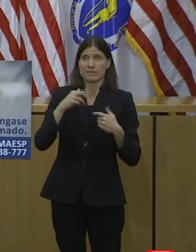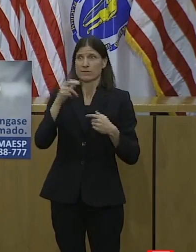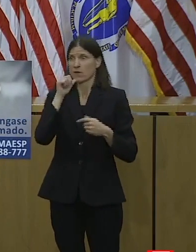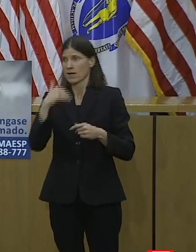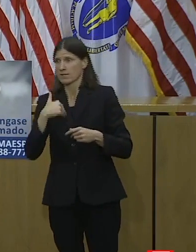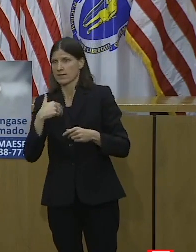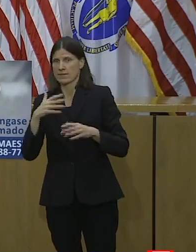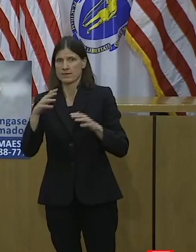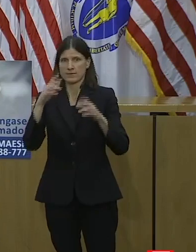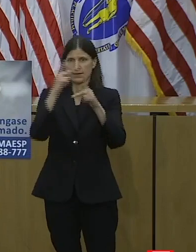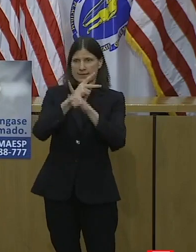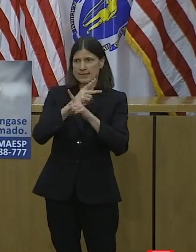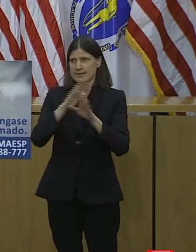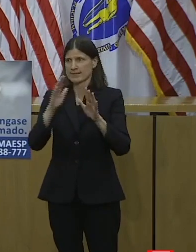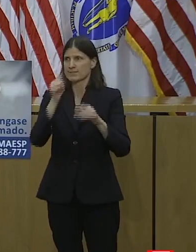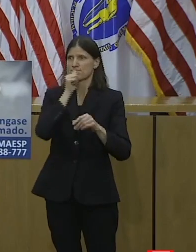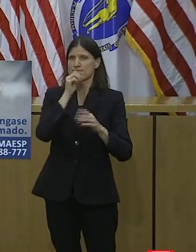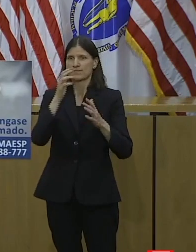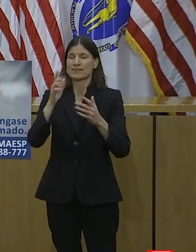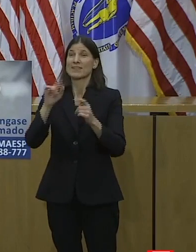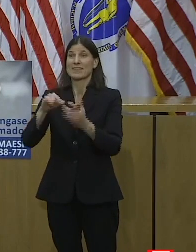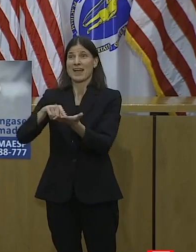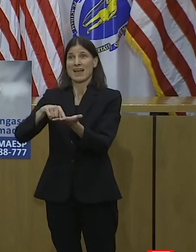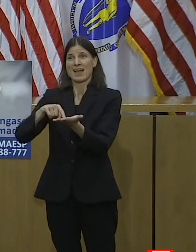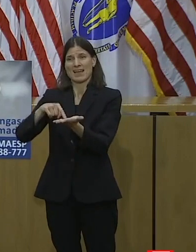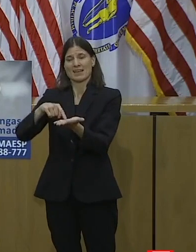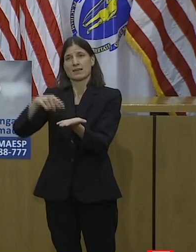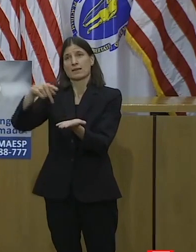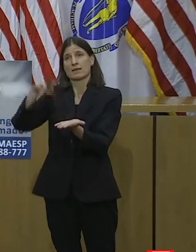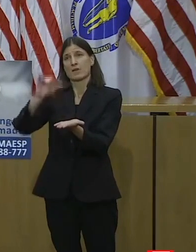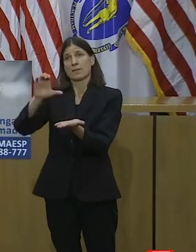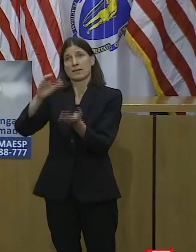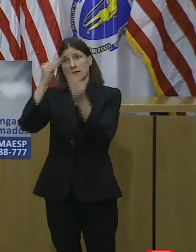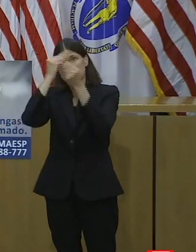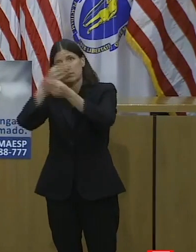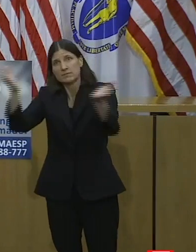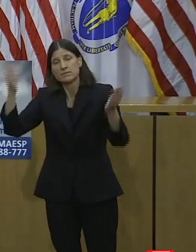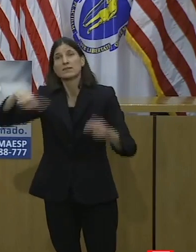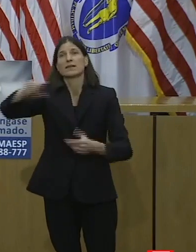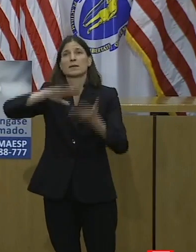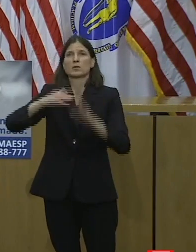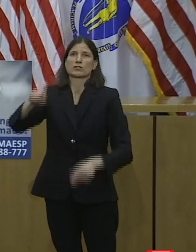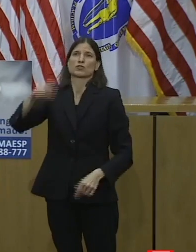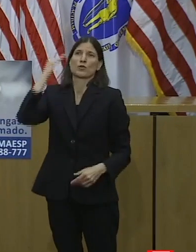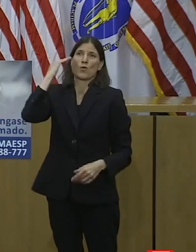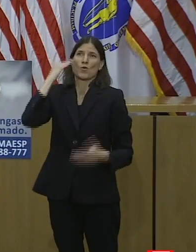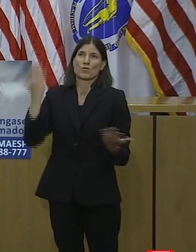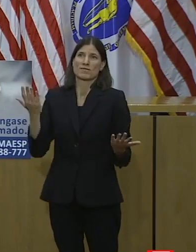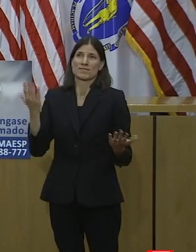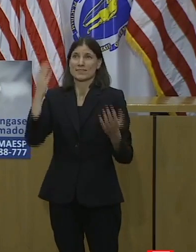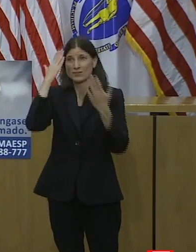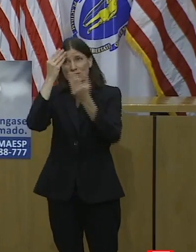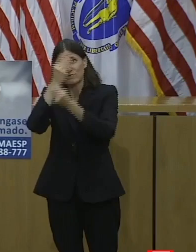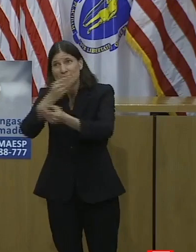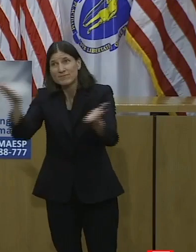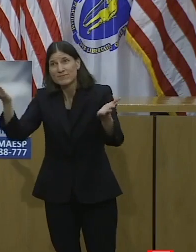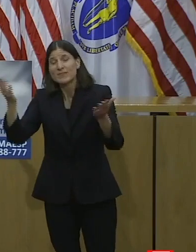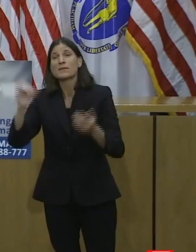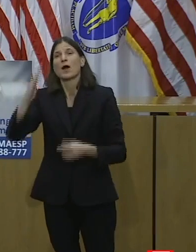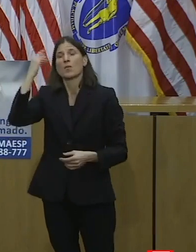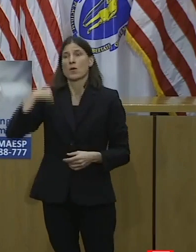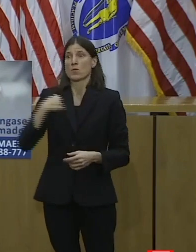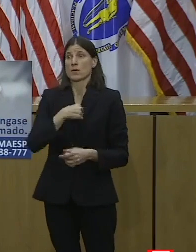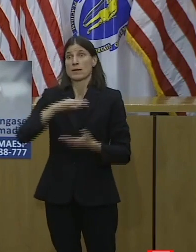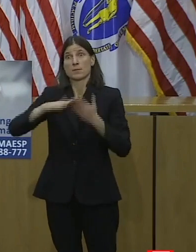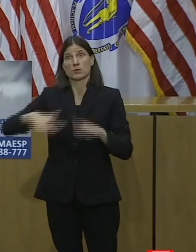not less than 5 in a municipality of 50, that this is important data to share to the public, particularly for us to be able to identify hotspots